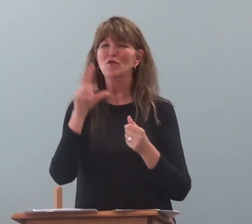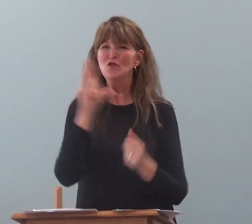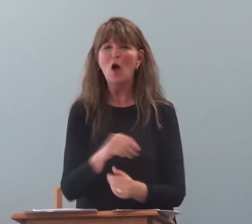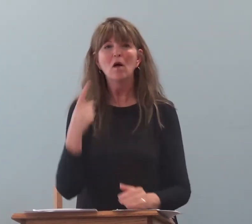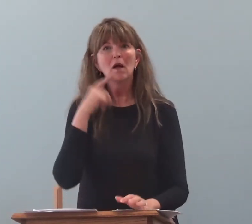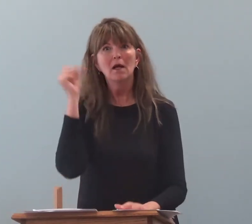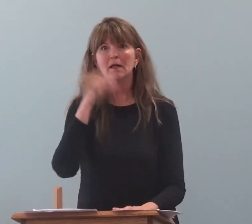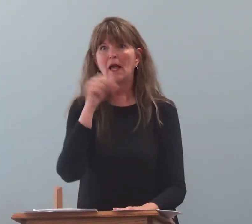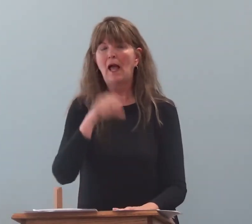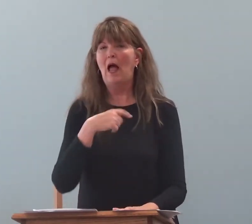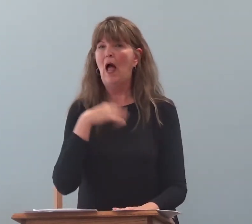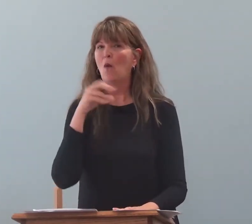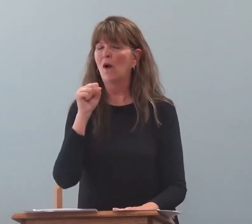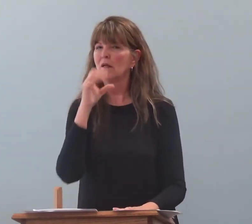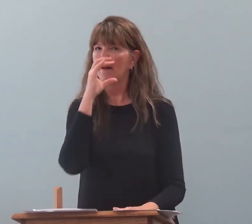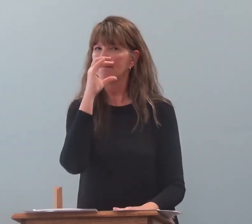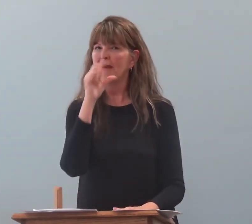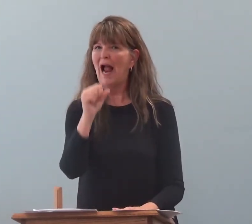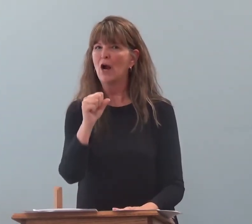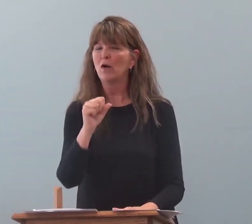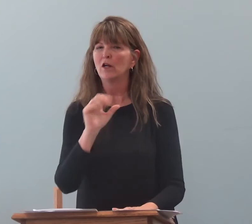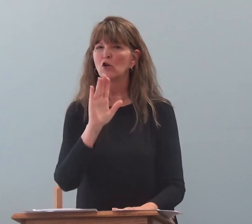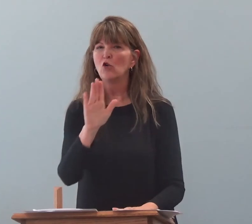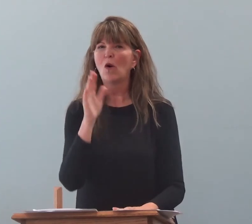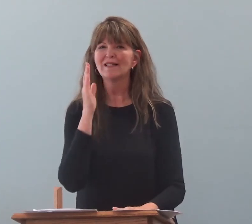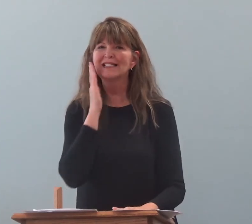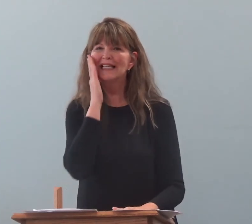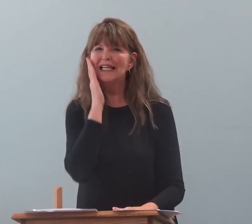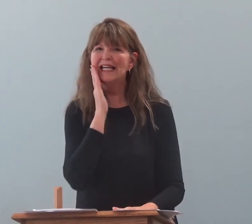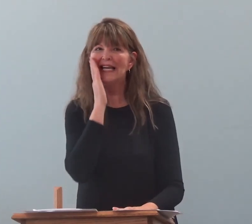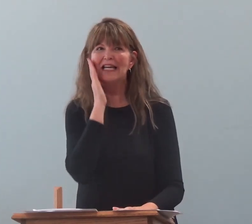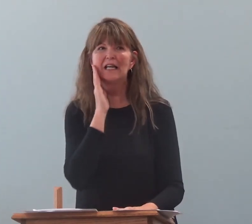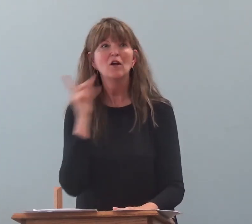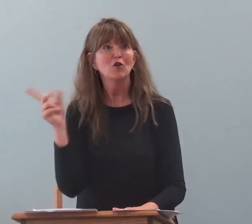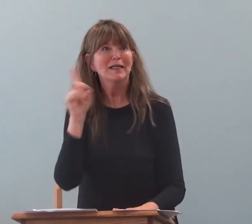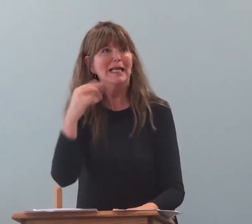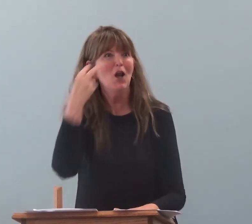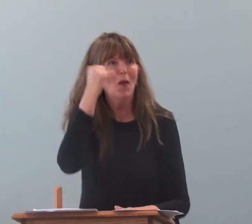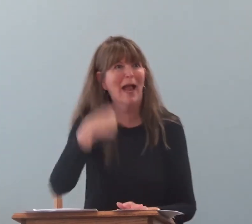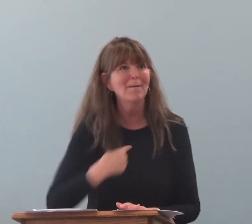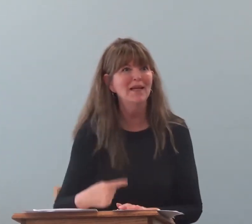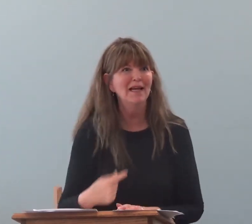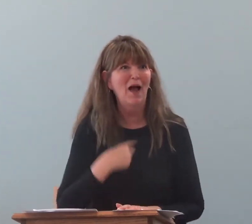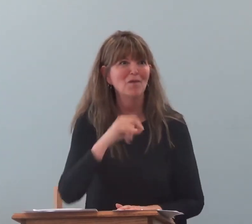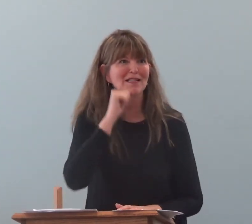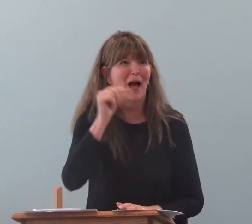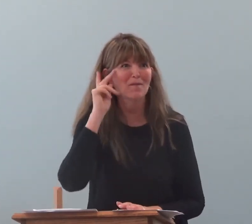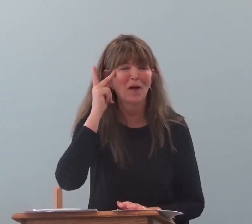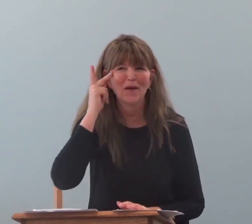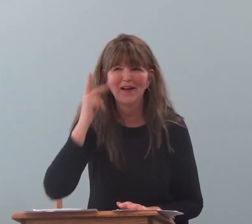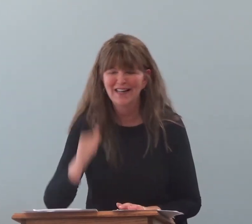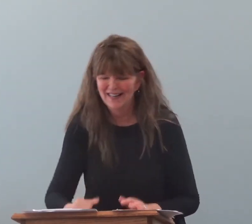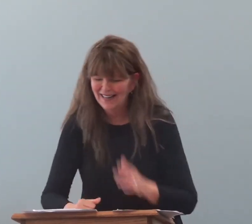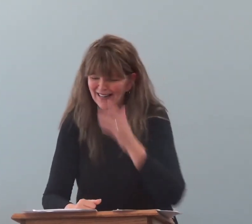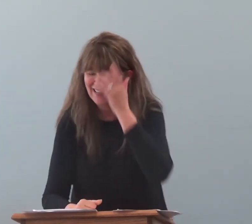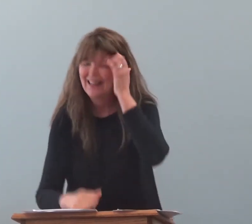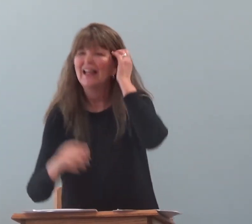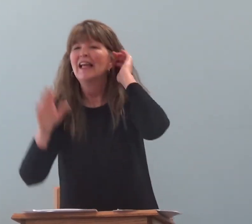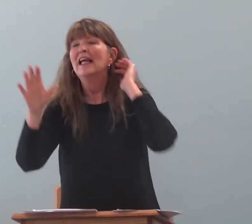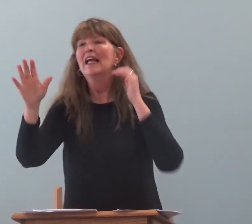can't have smooth skin. And she said, oh, yes, I was just taken with your skin. And so she was looking at me. I wasn't making it